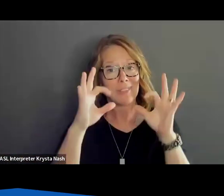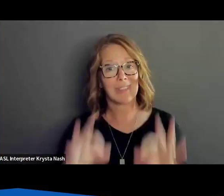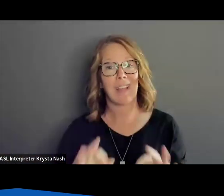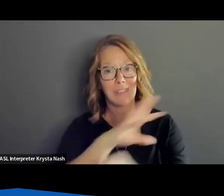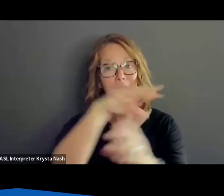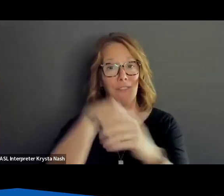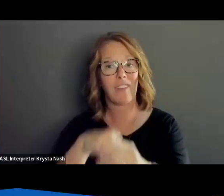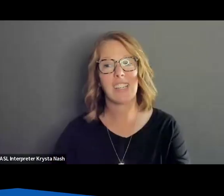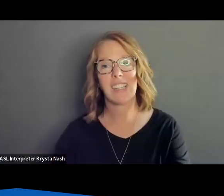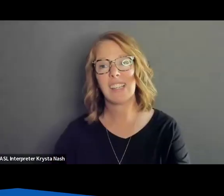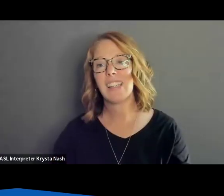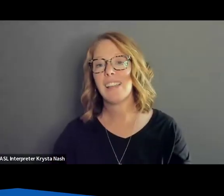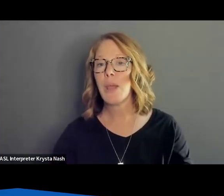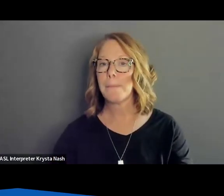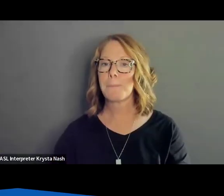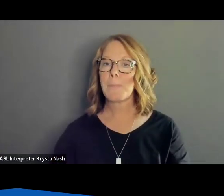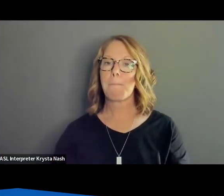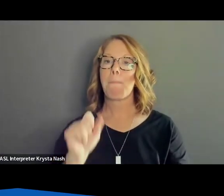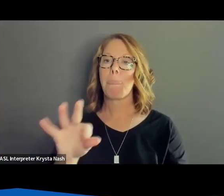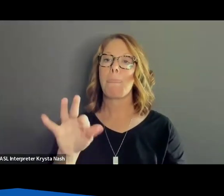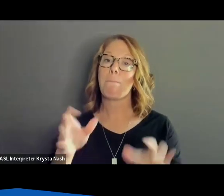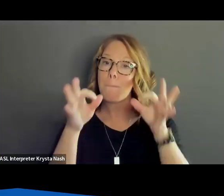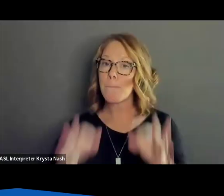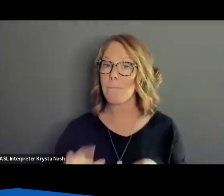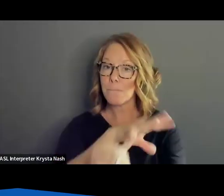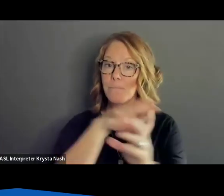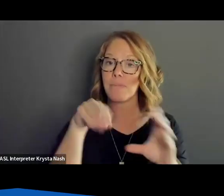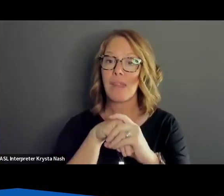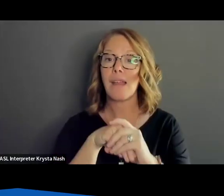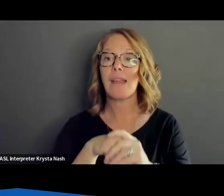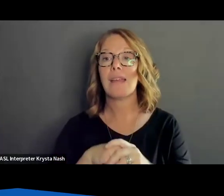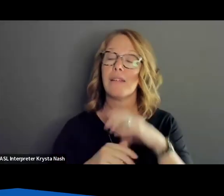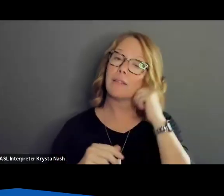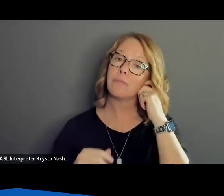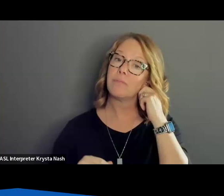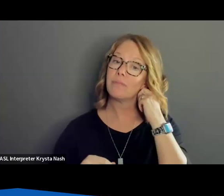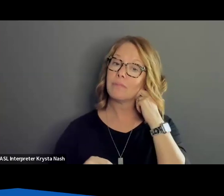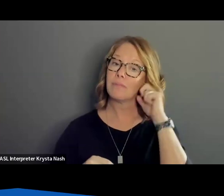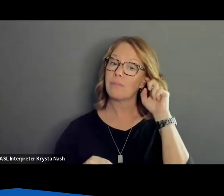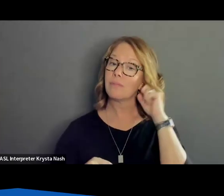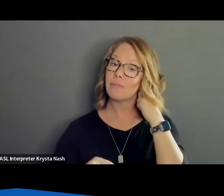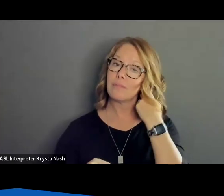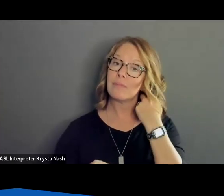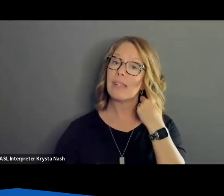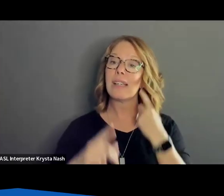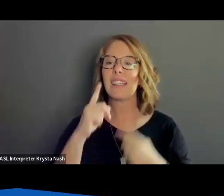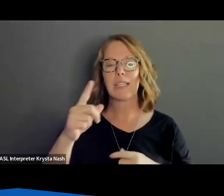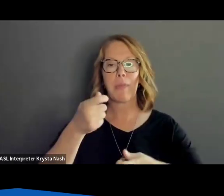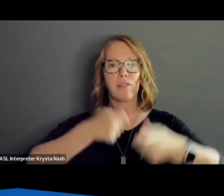in, because if you choose to participate, especially in some of the transplant